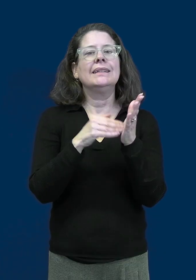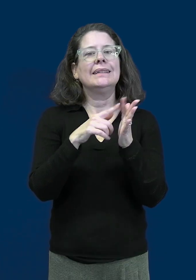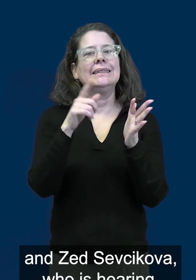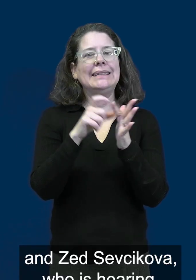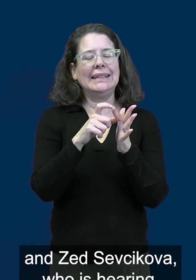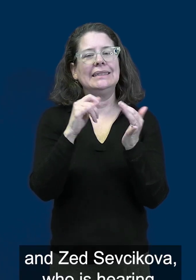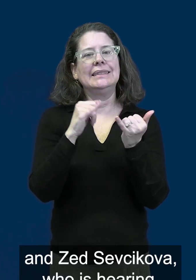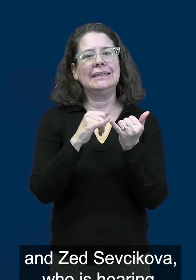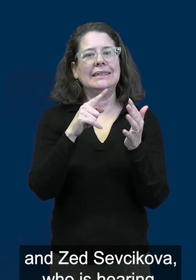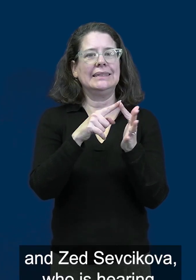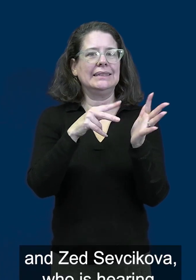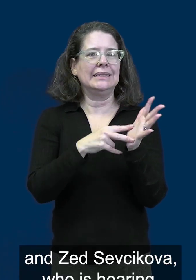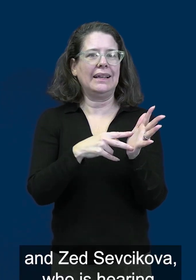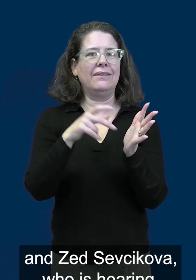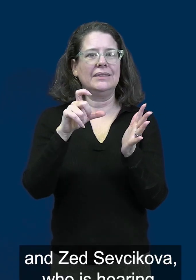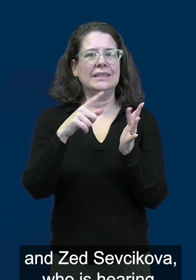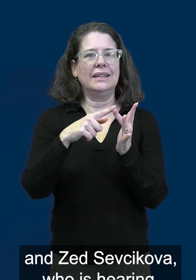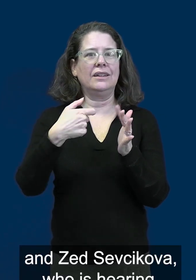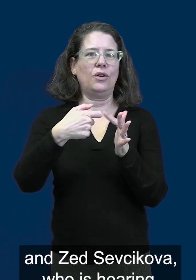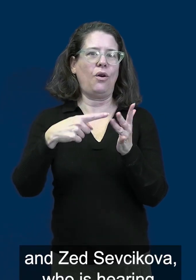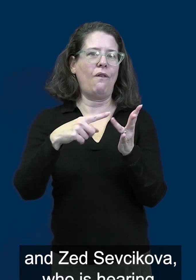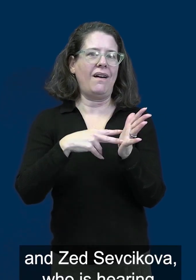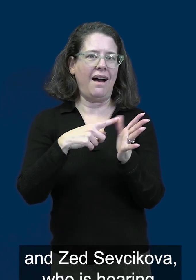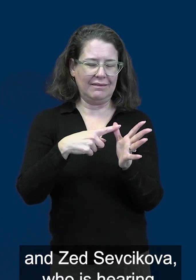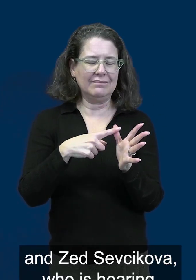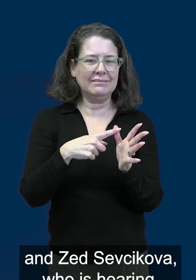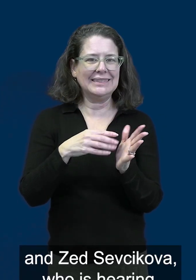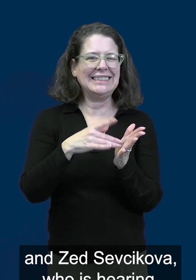and Zed Sevcikova, who is hearing.